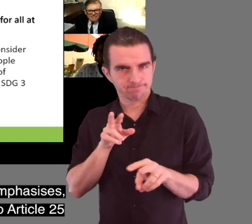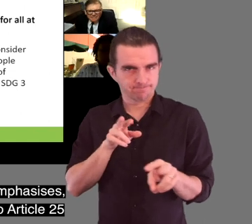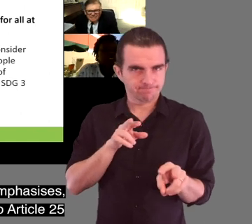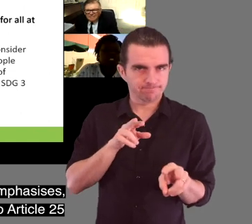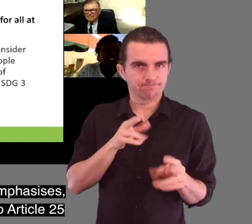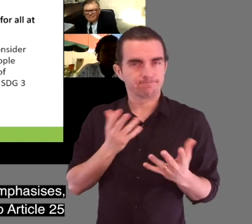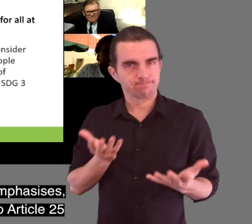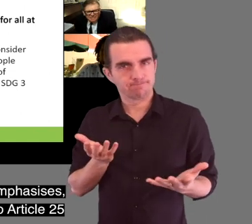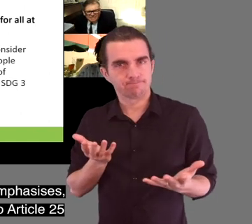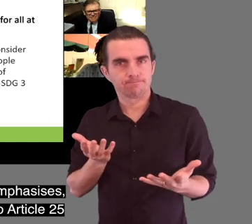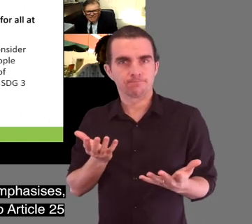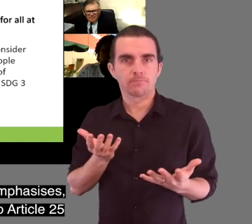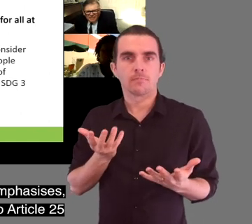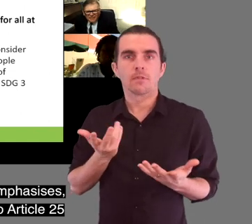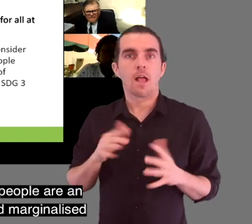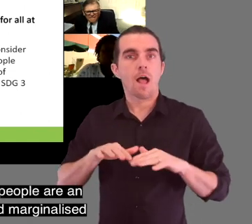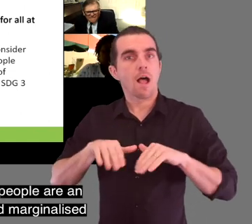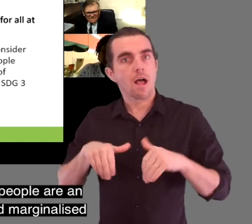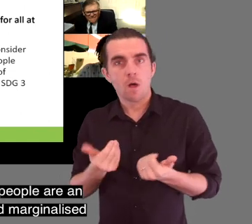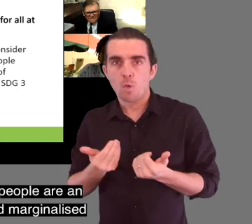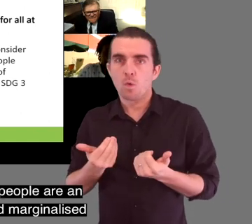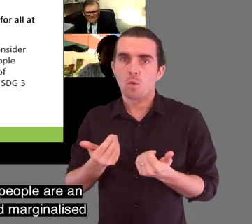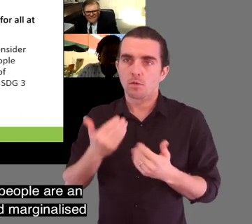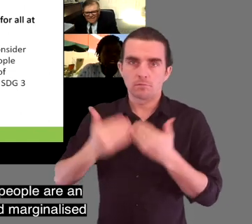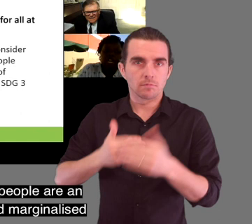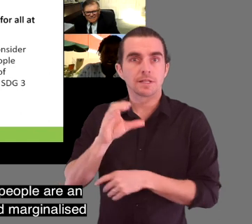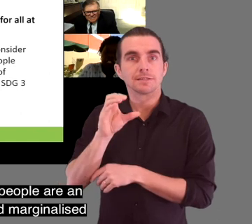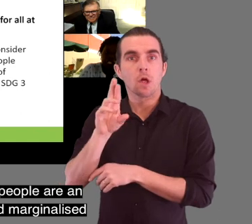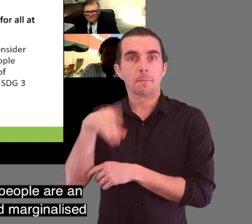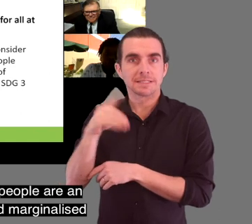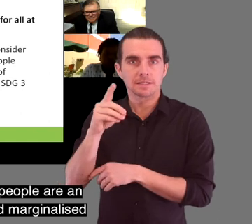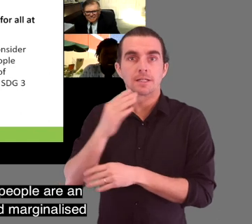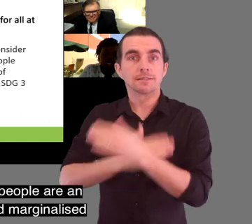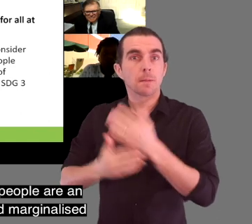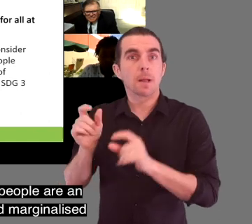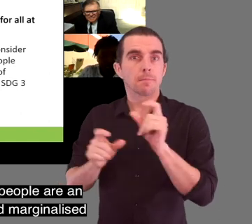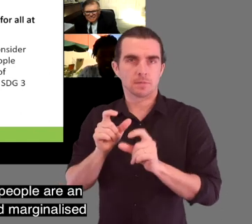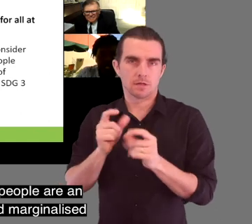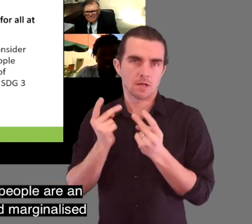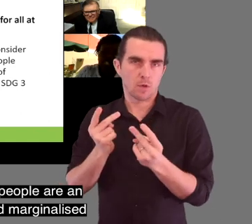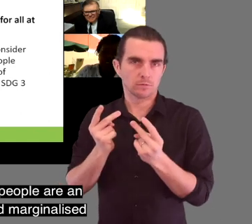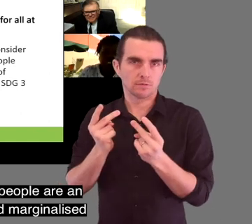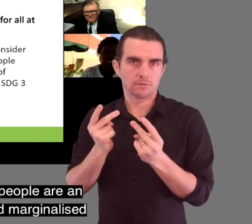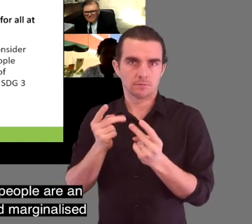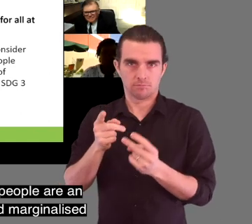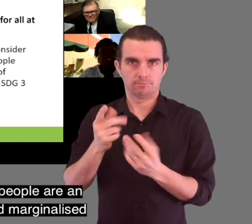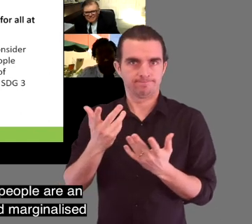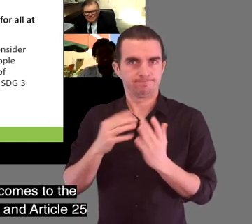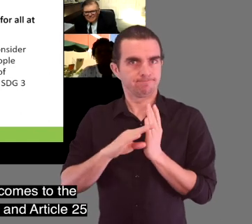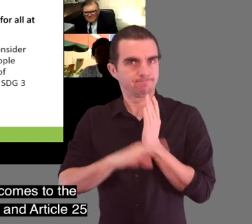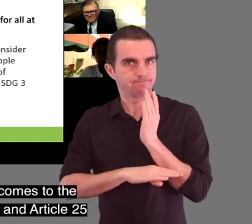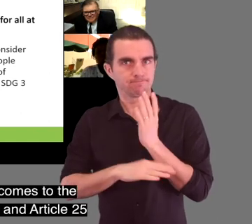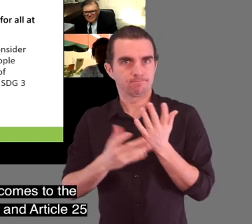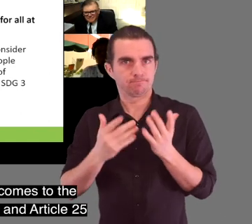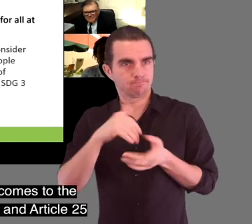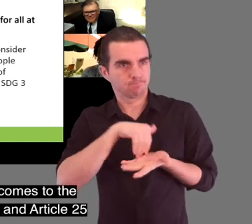put more emphasis to Article 25 of the CRPD. And disabled people are an important disadvantaged and marginalized